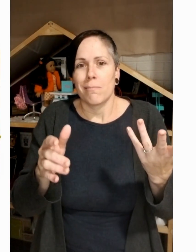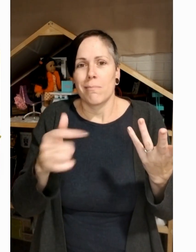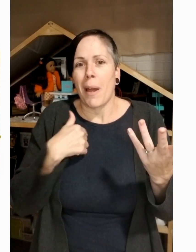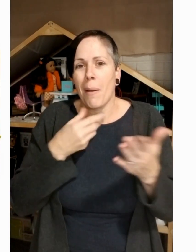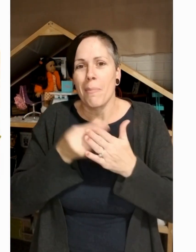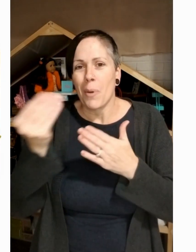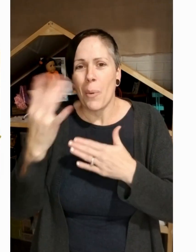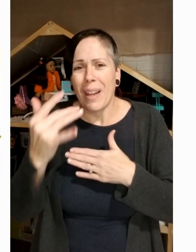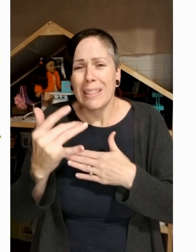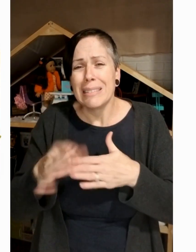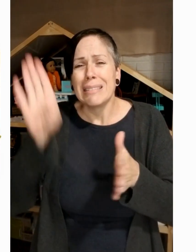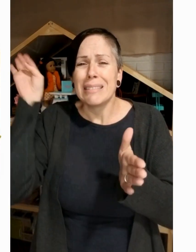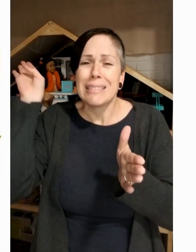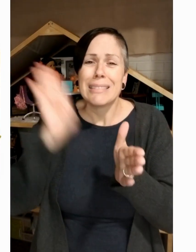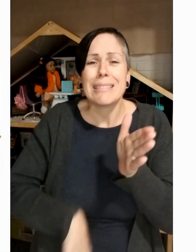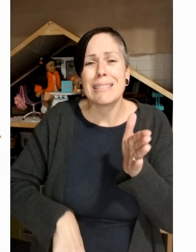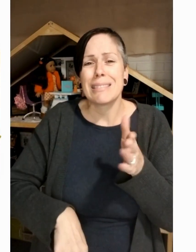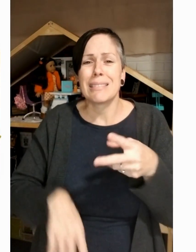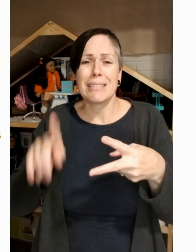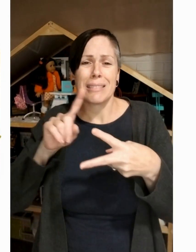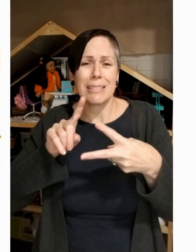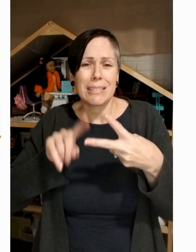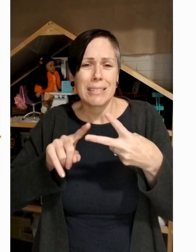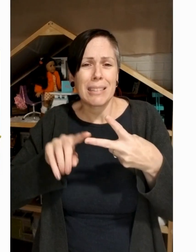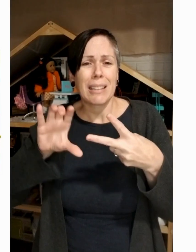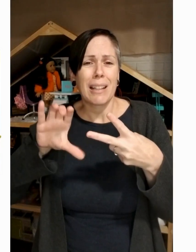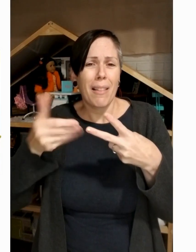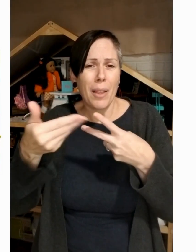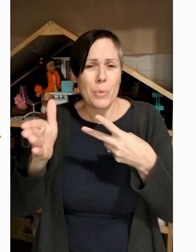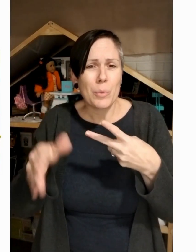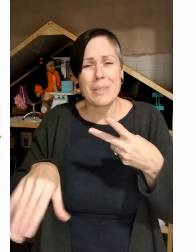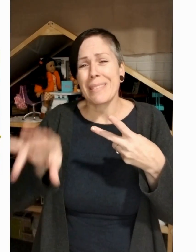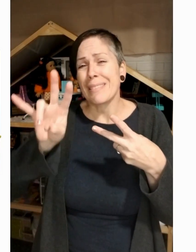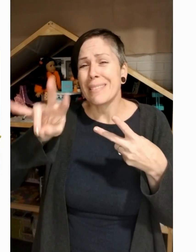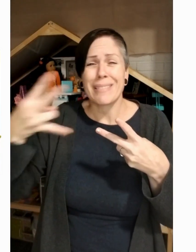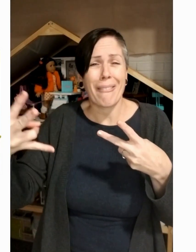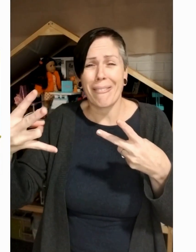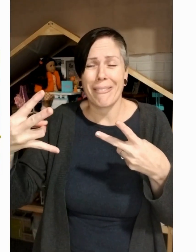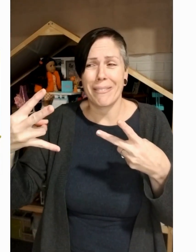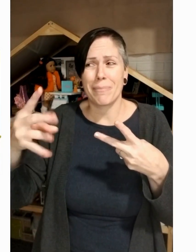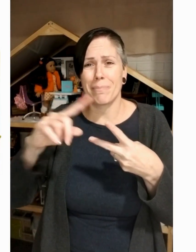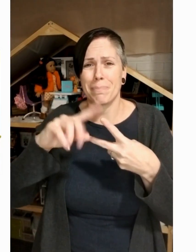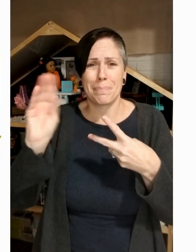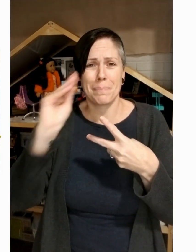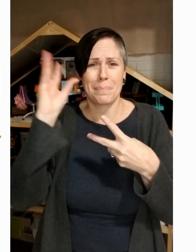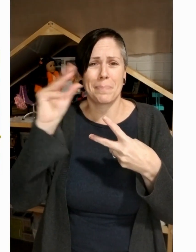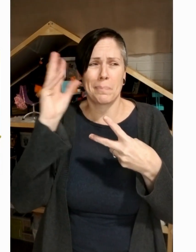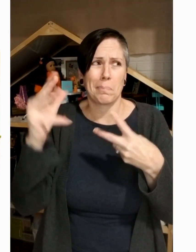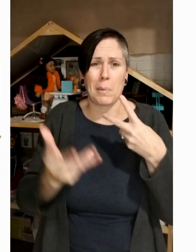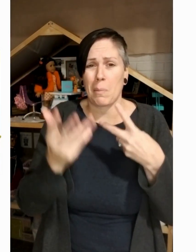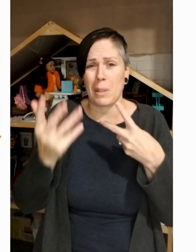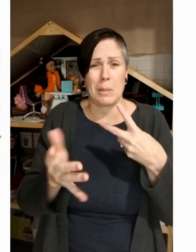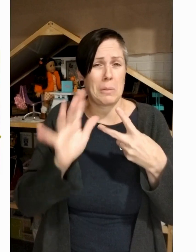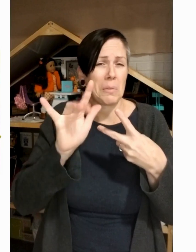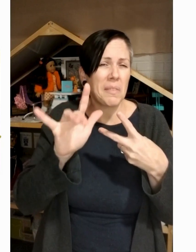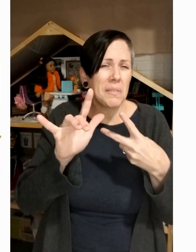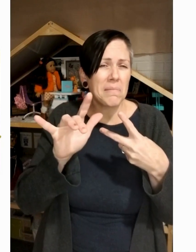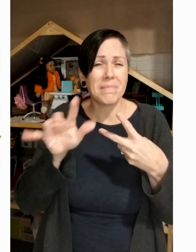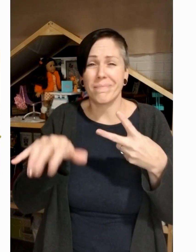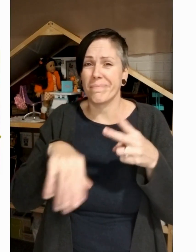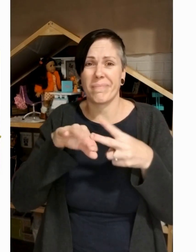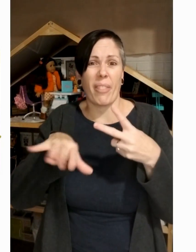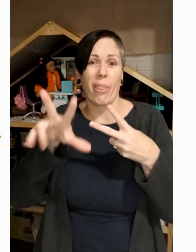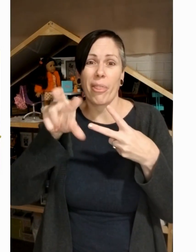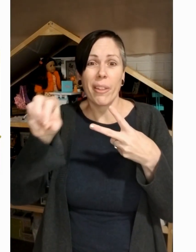I think the classroom was $7 or something crazy, and the ambulance was maybe 25, not more